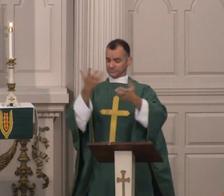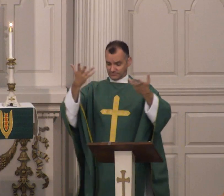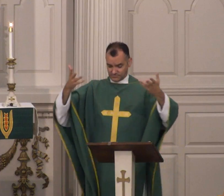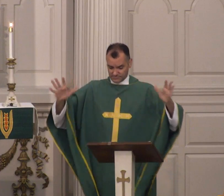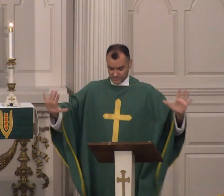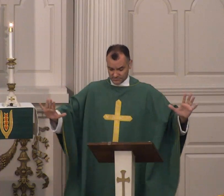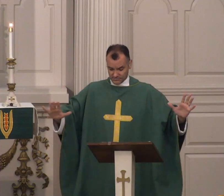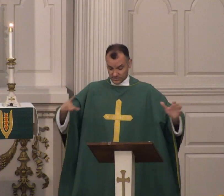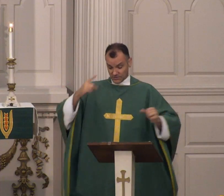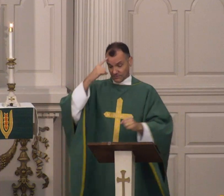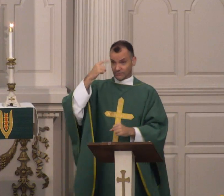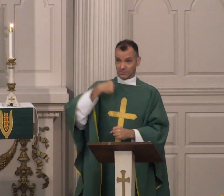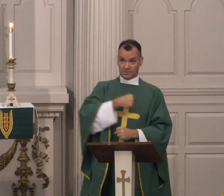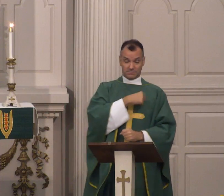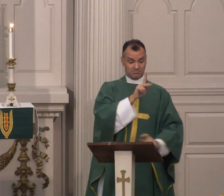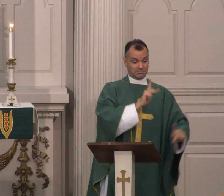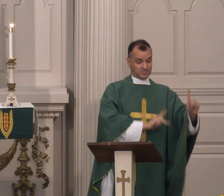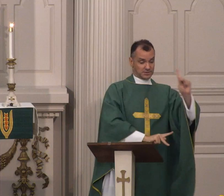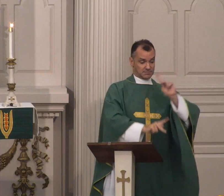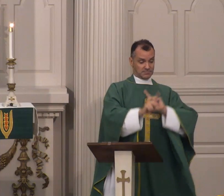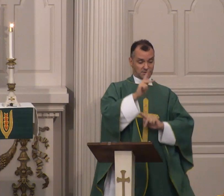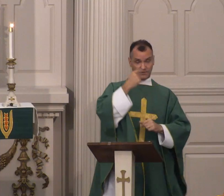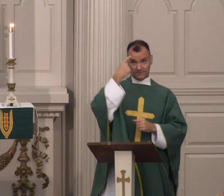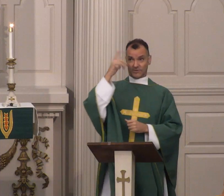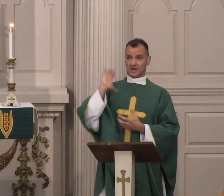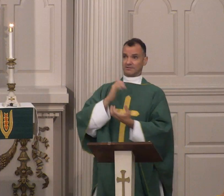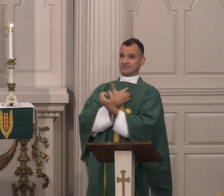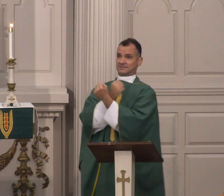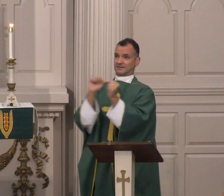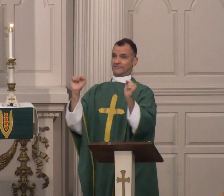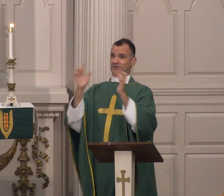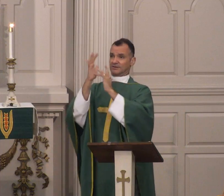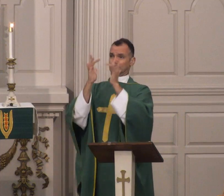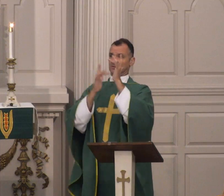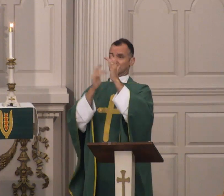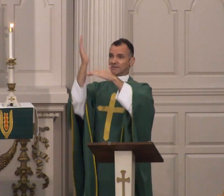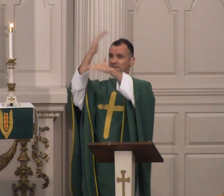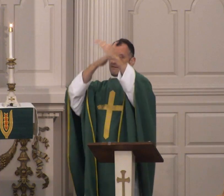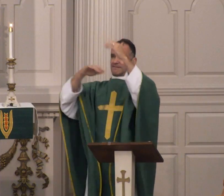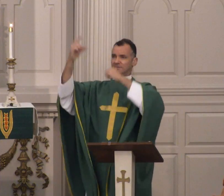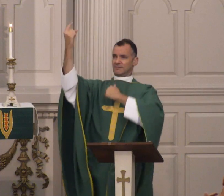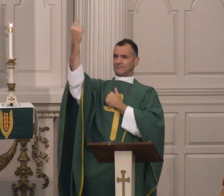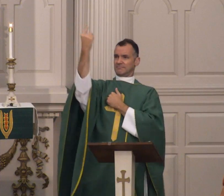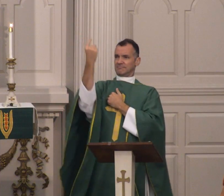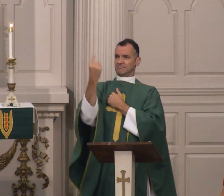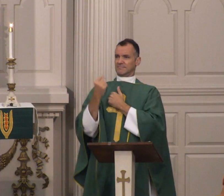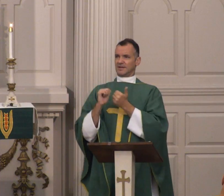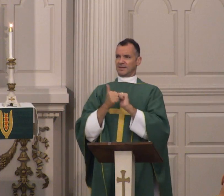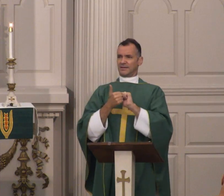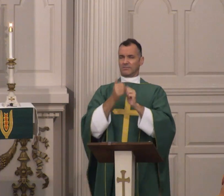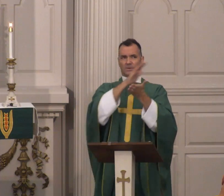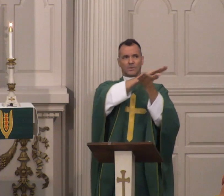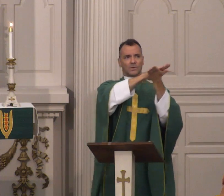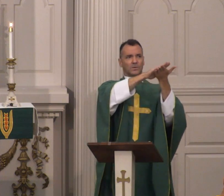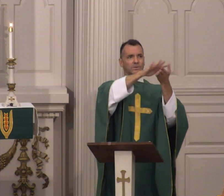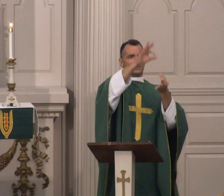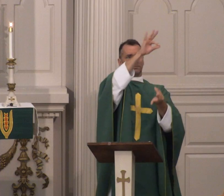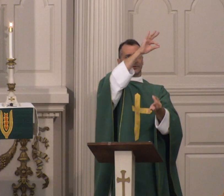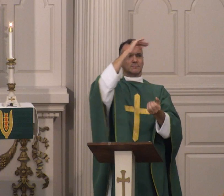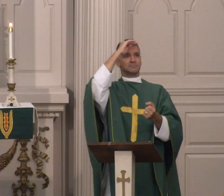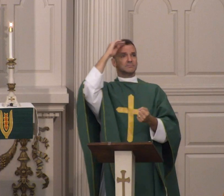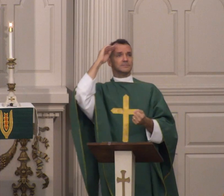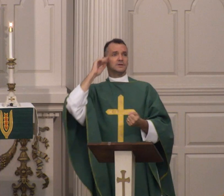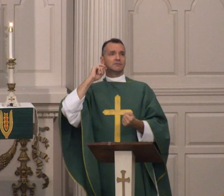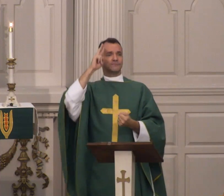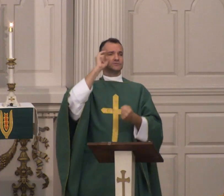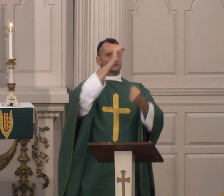from heaven, and by the Holy Spirit was incarnate of the Virgin Mary and became man. For our sake, he was crucified